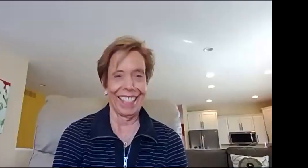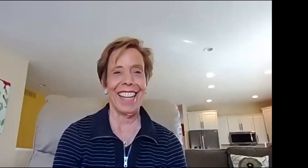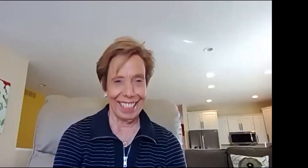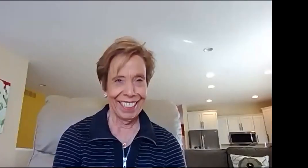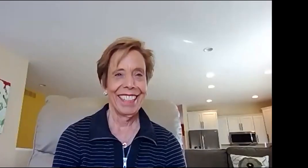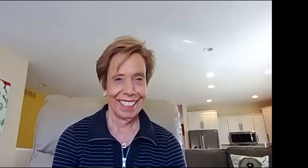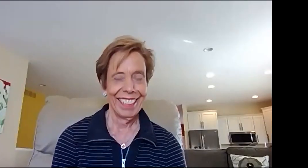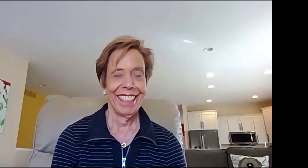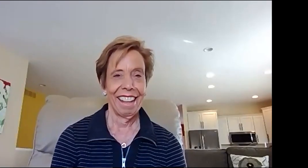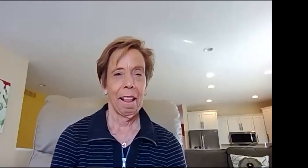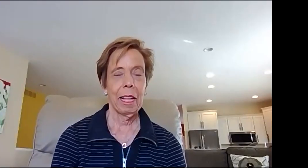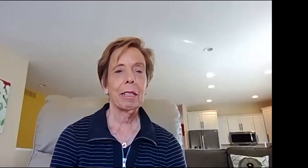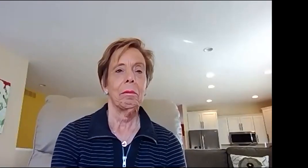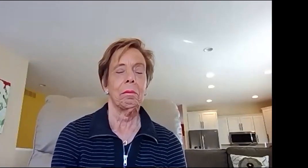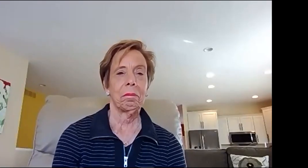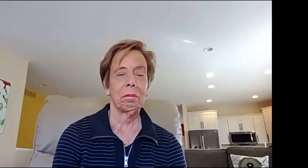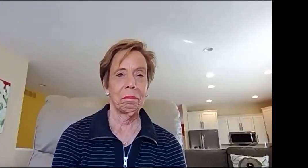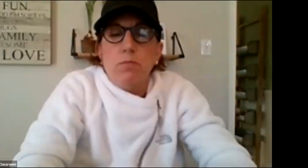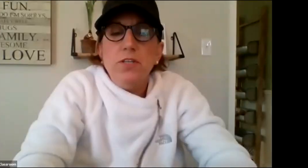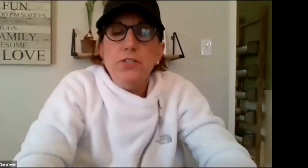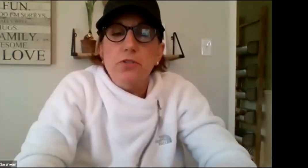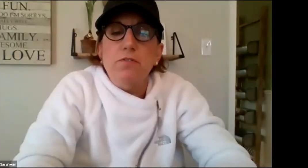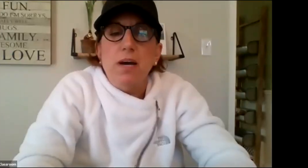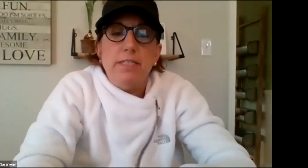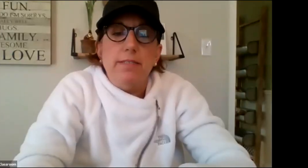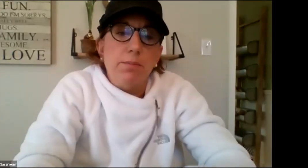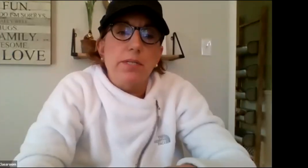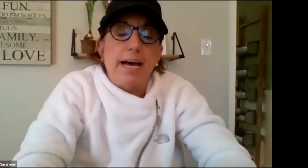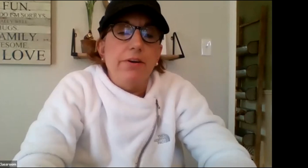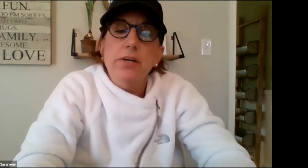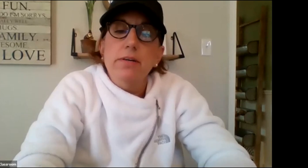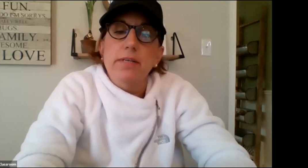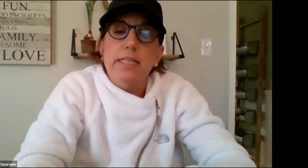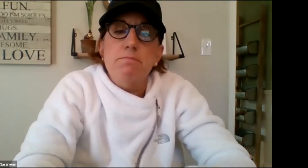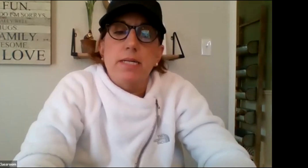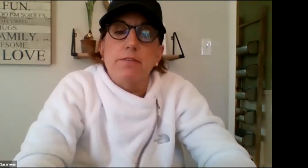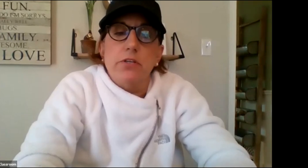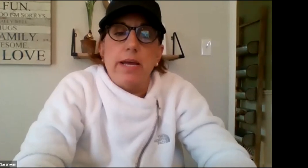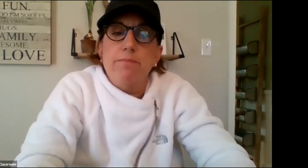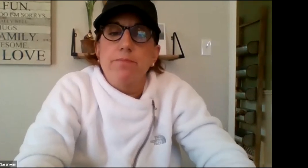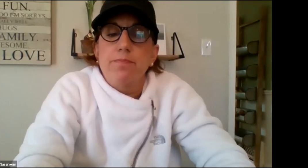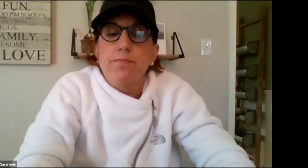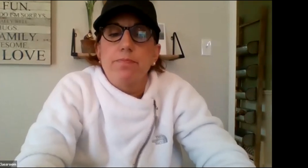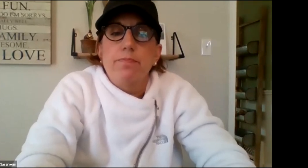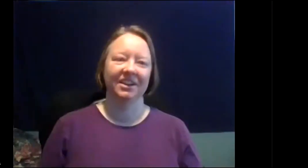also have a question in the chat, Beth. What do you do if you have a double letter in the middle of your name? very